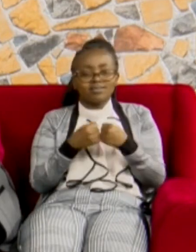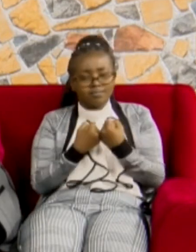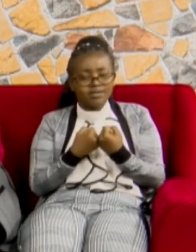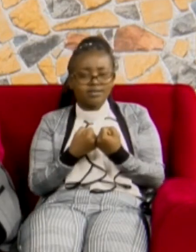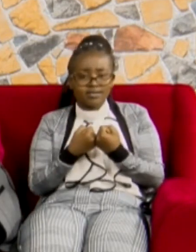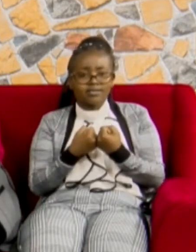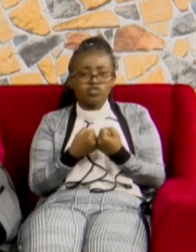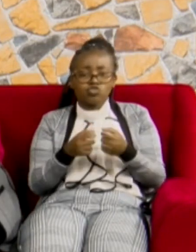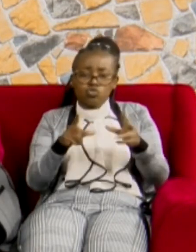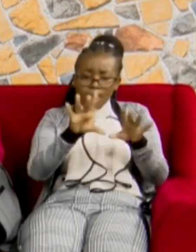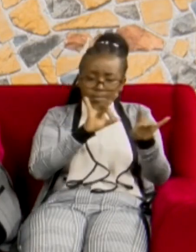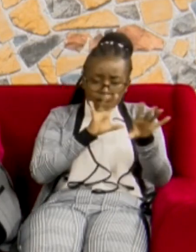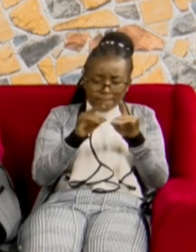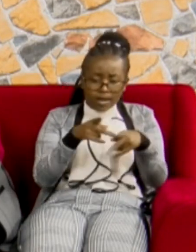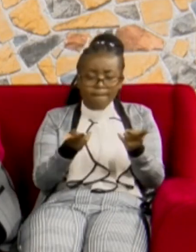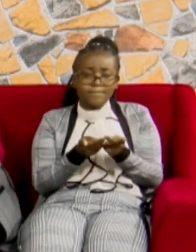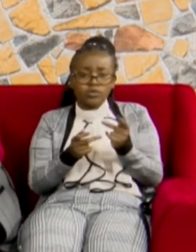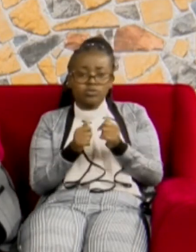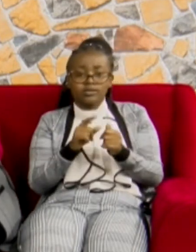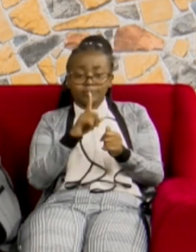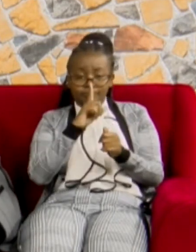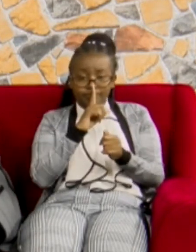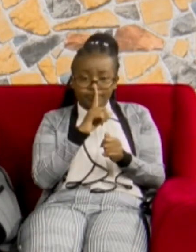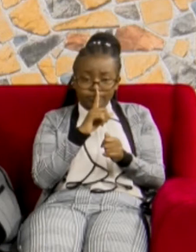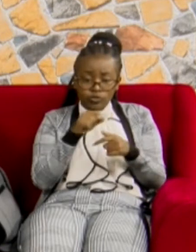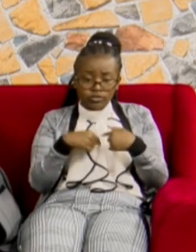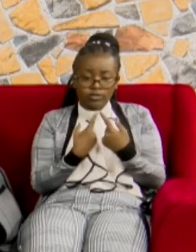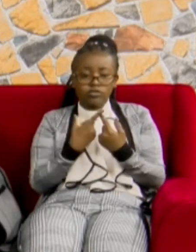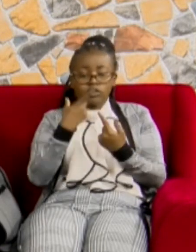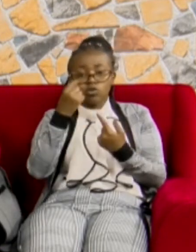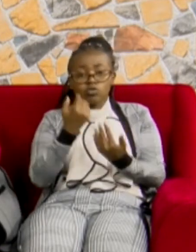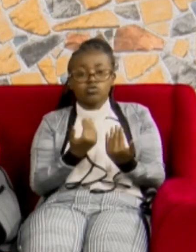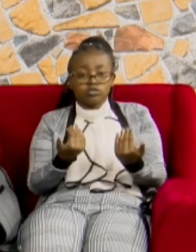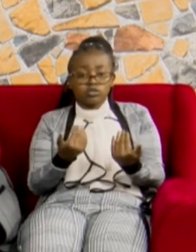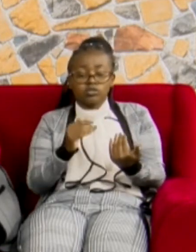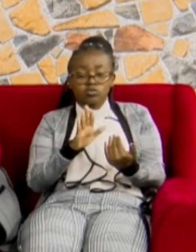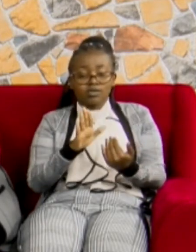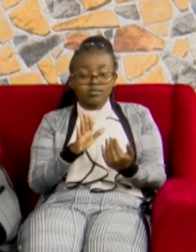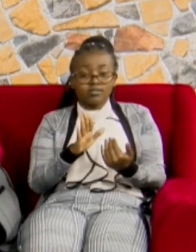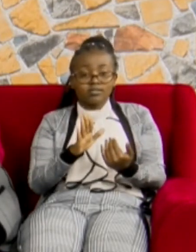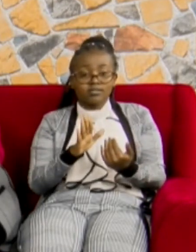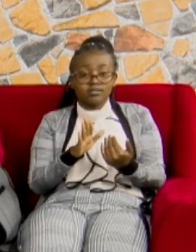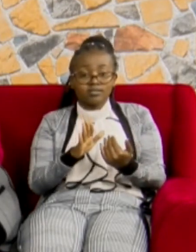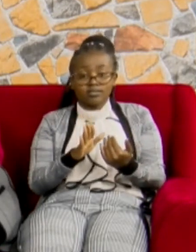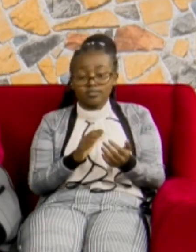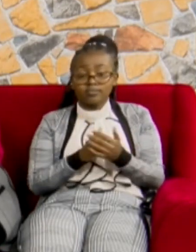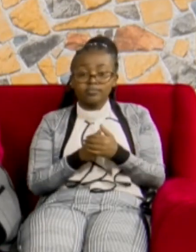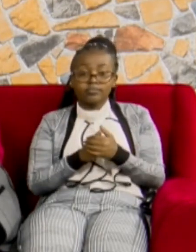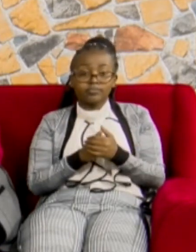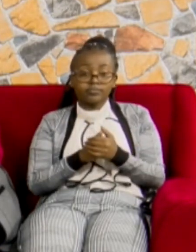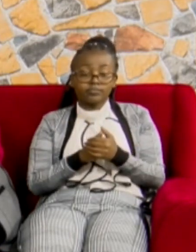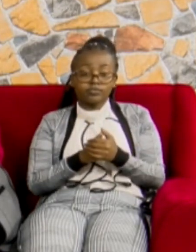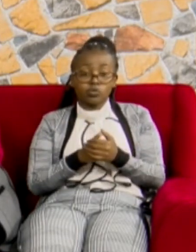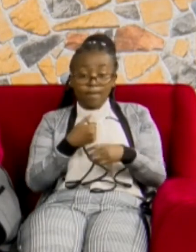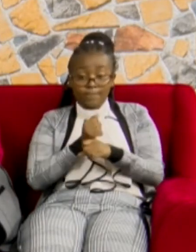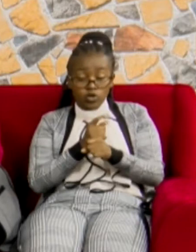to choose a place where that's quiet, that you can go with your child and with the other children. Like to sensitize